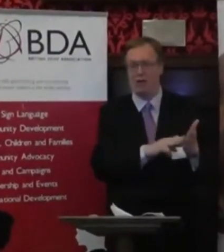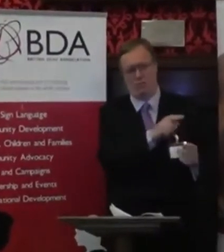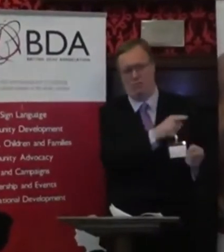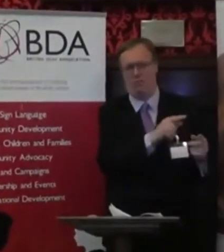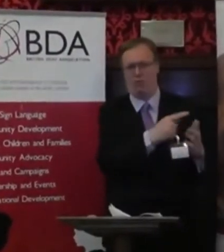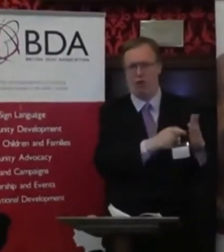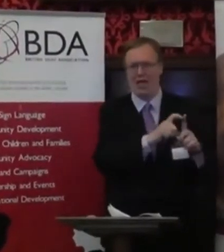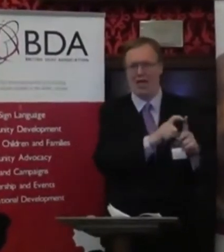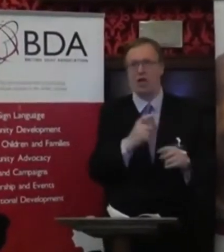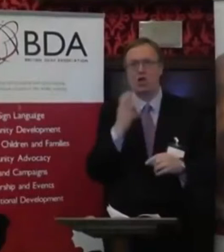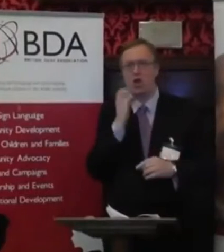with the Minister,